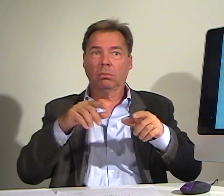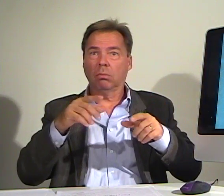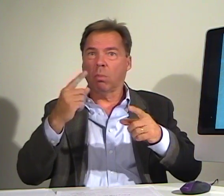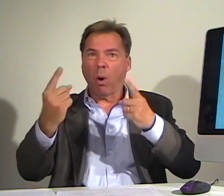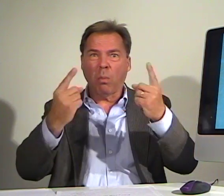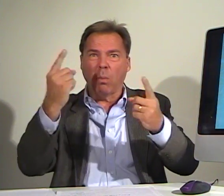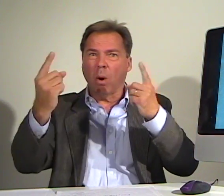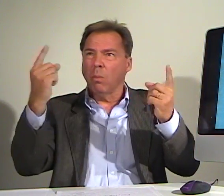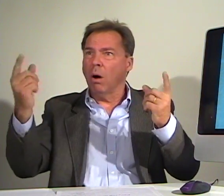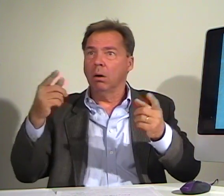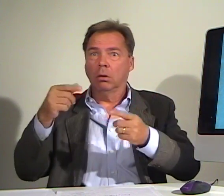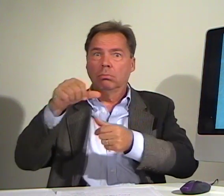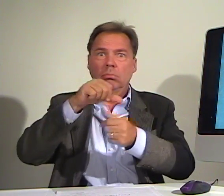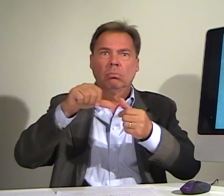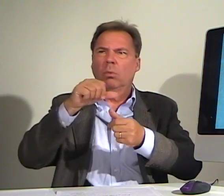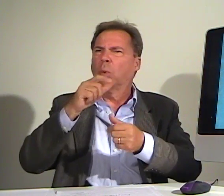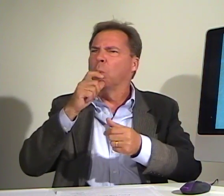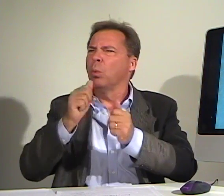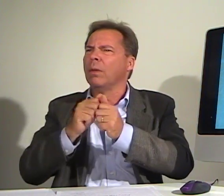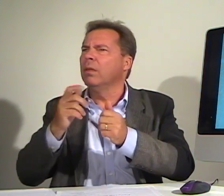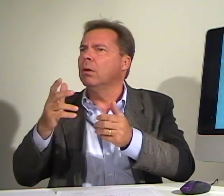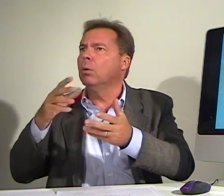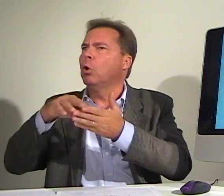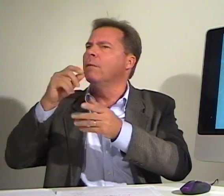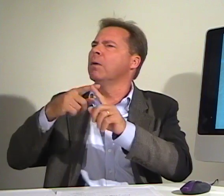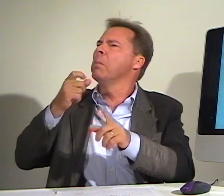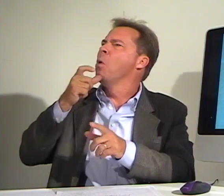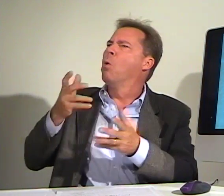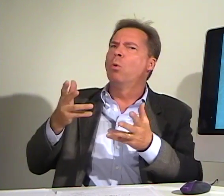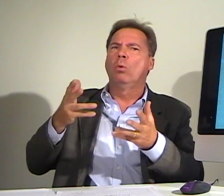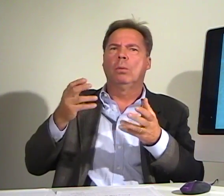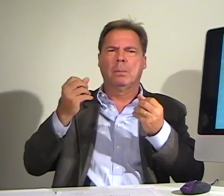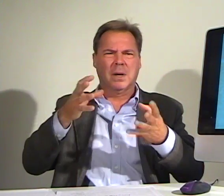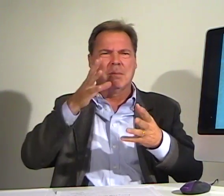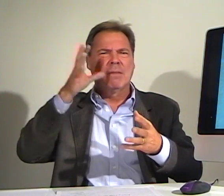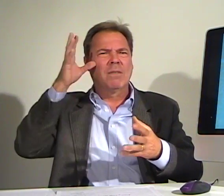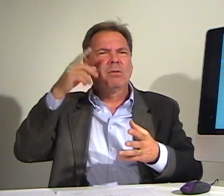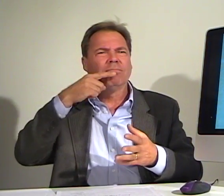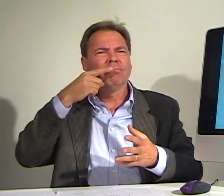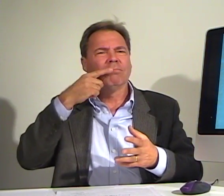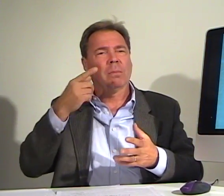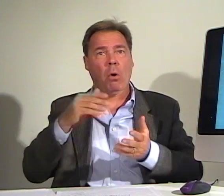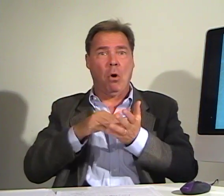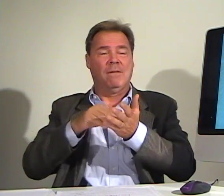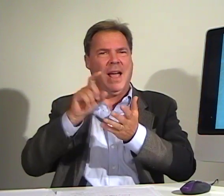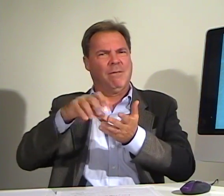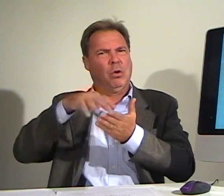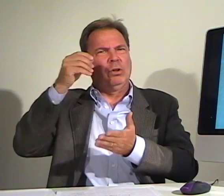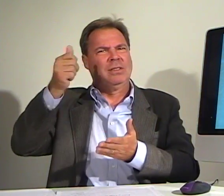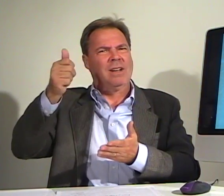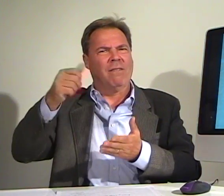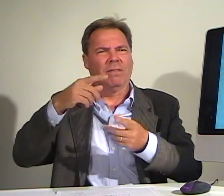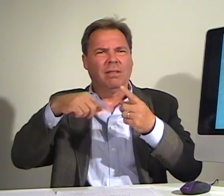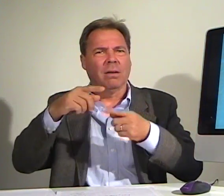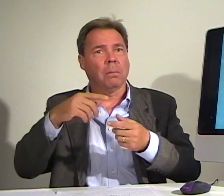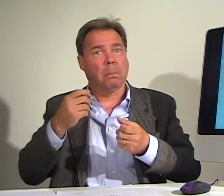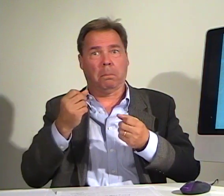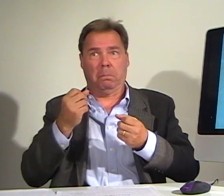issue. Also along the same lines is, where are these students using sign language, and who are they using sign language